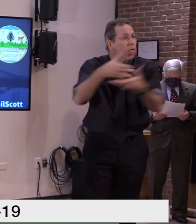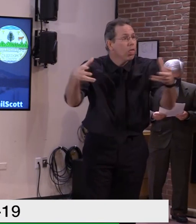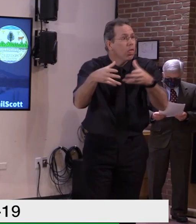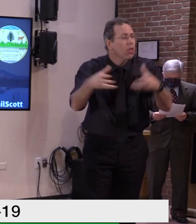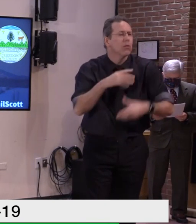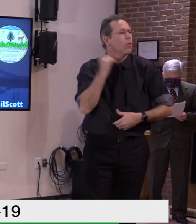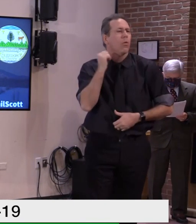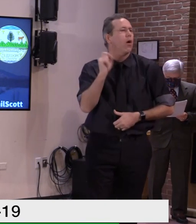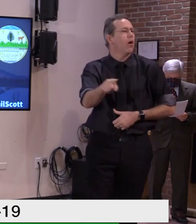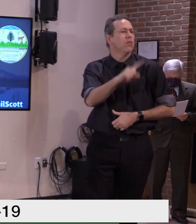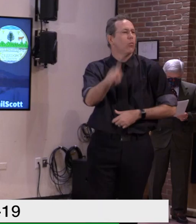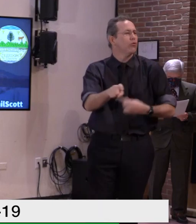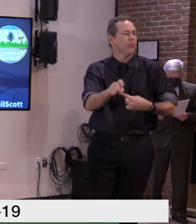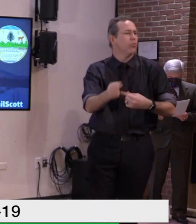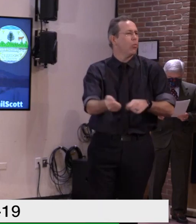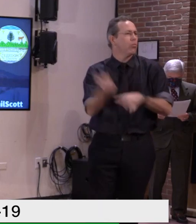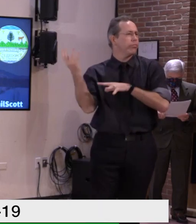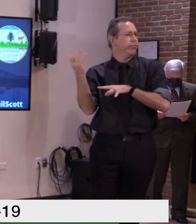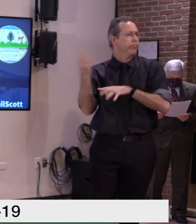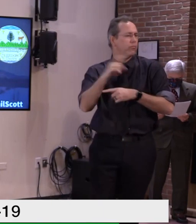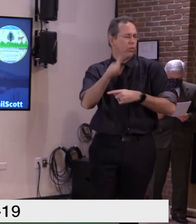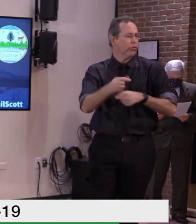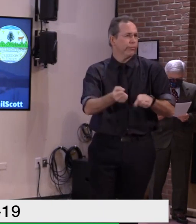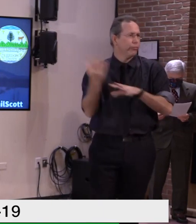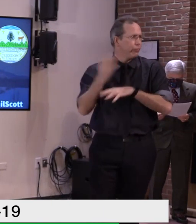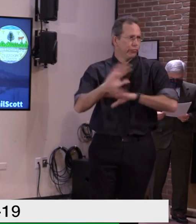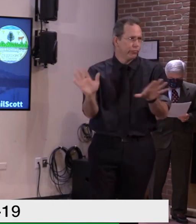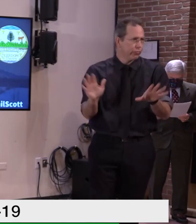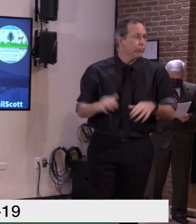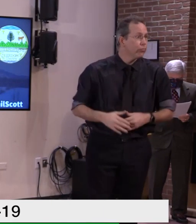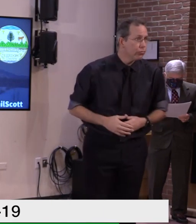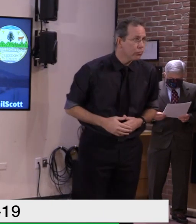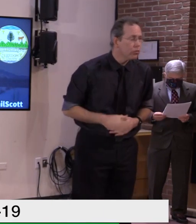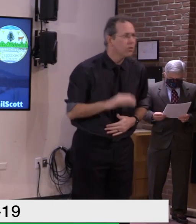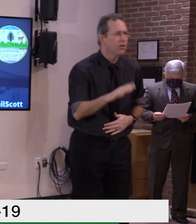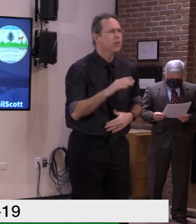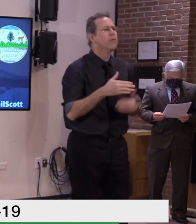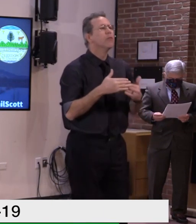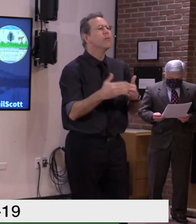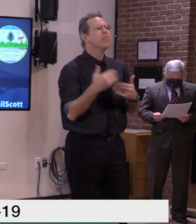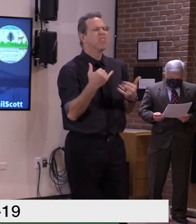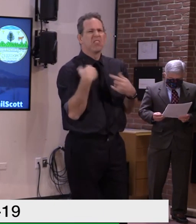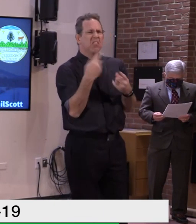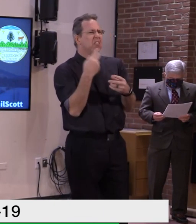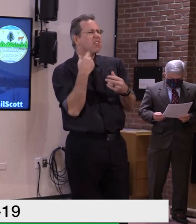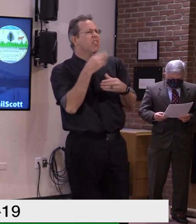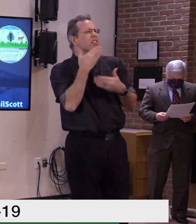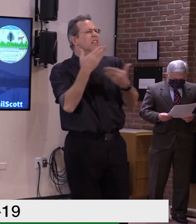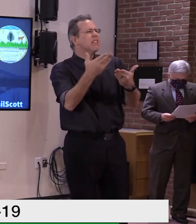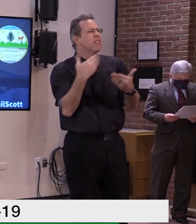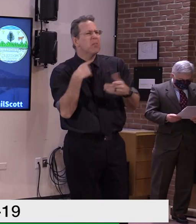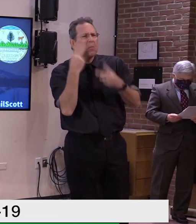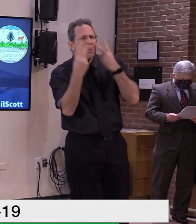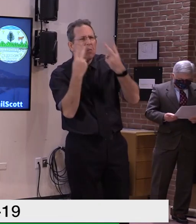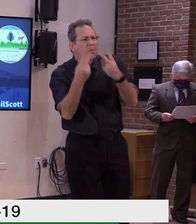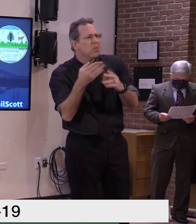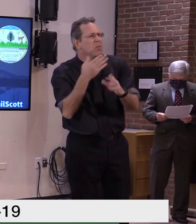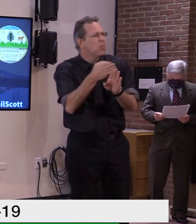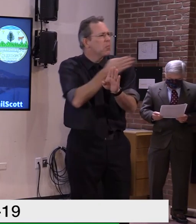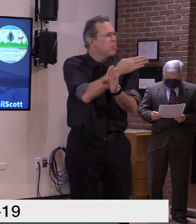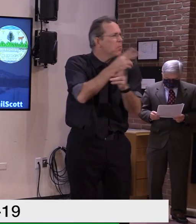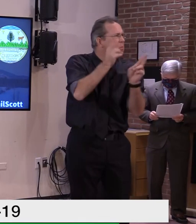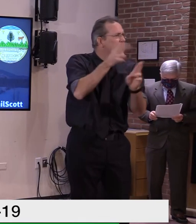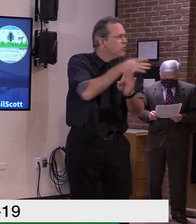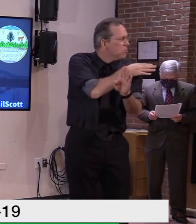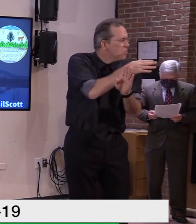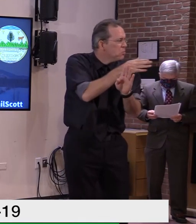schools after Thanksgiving. I would, however, remind everyone that we all have a responsibility to